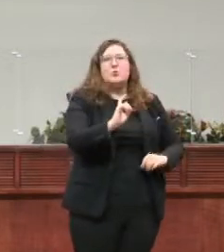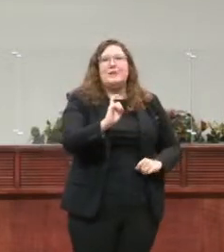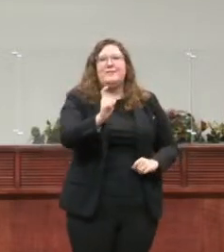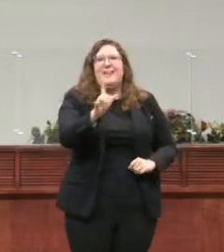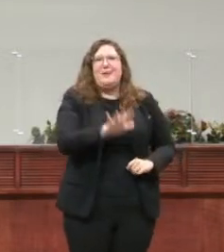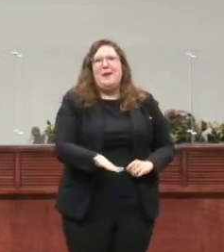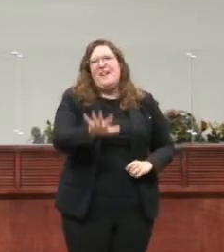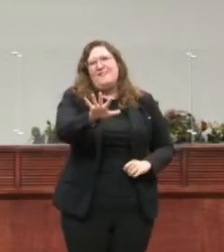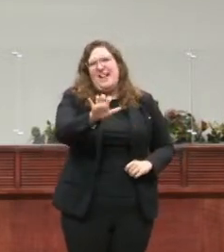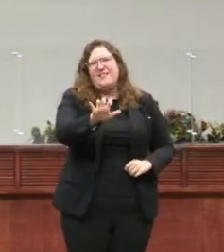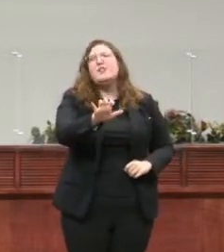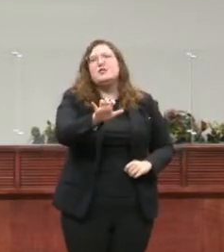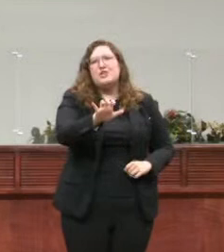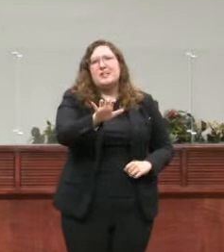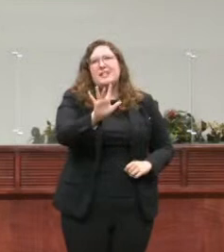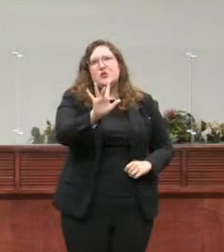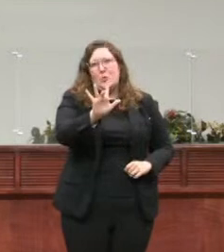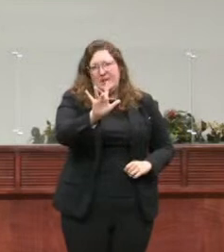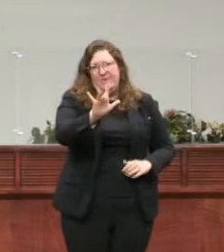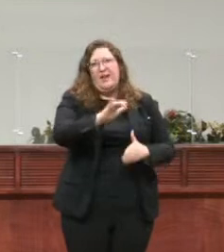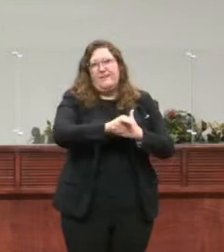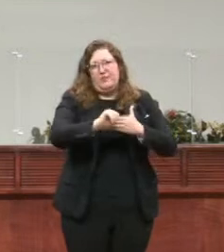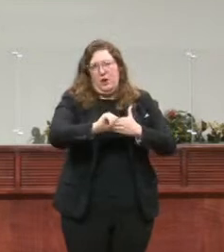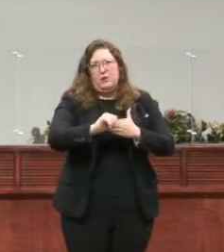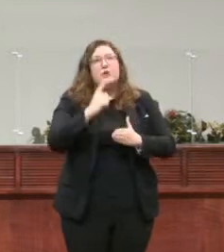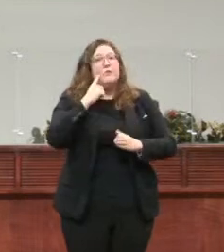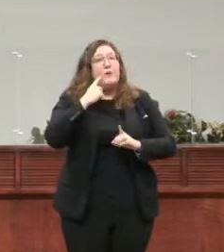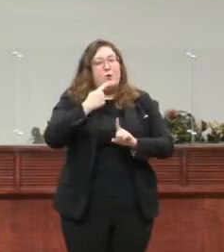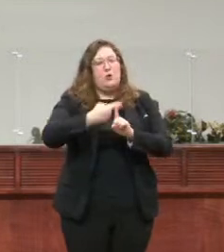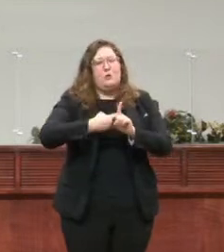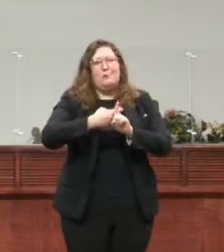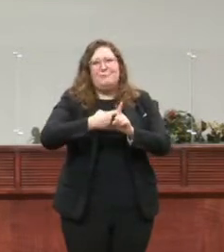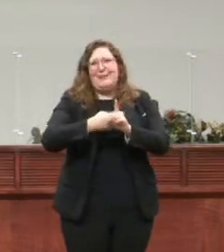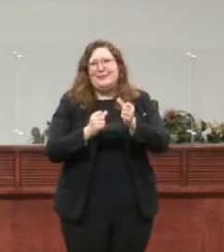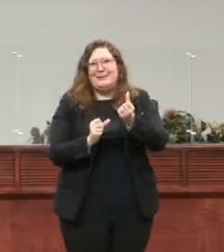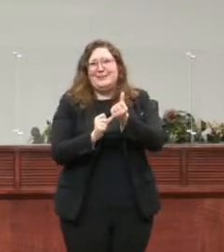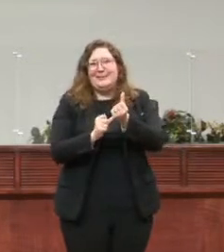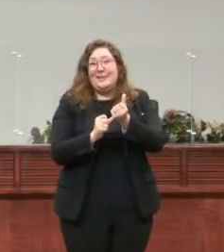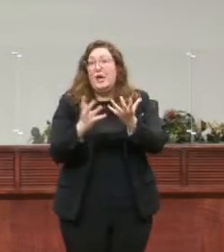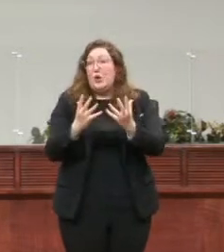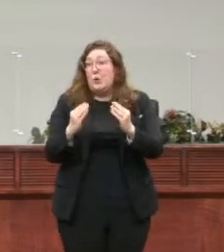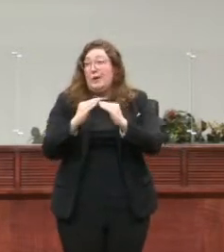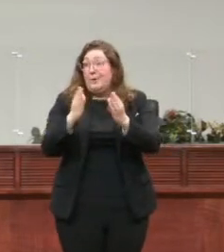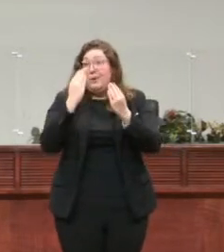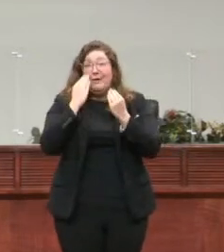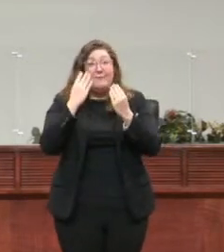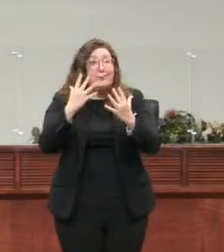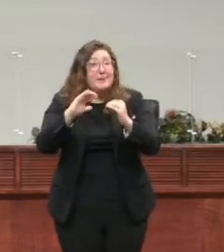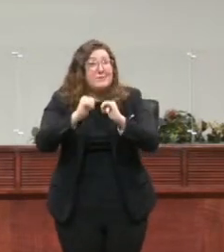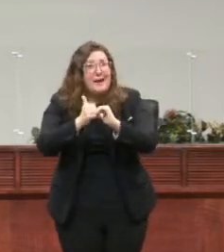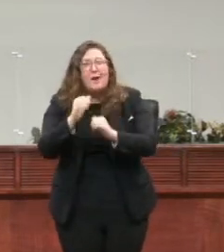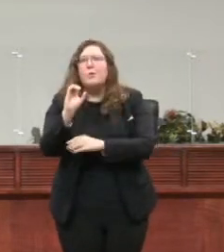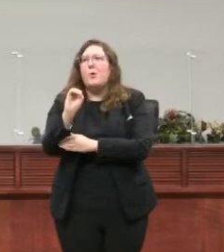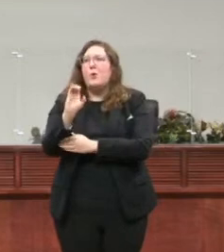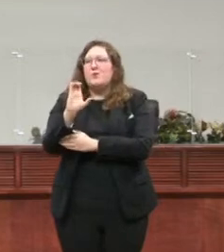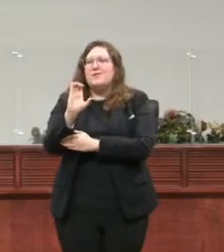$5,540 to help pay back rent. You can get information on the rental assistance program at